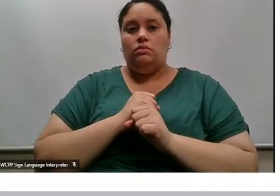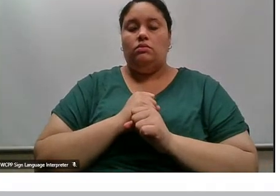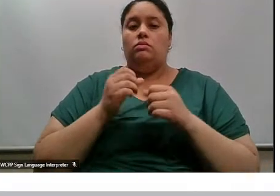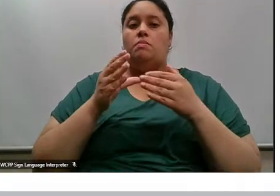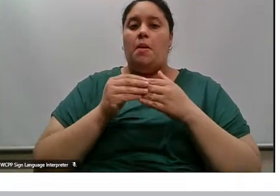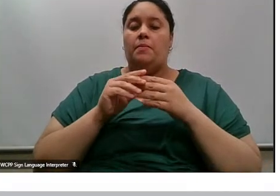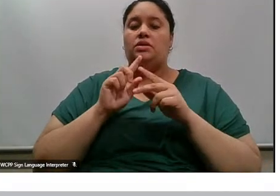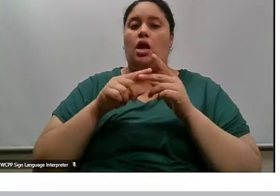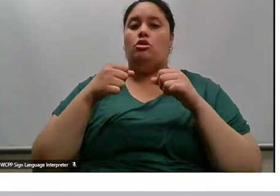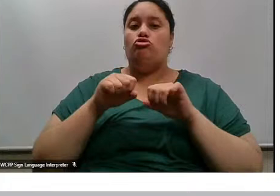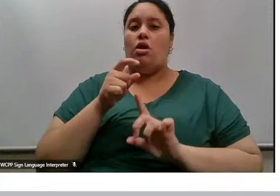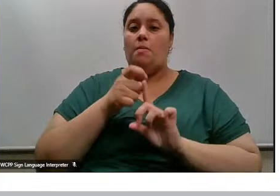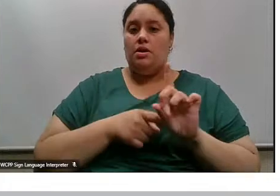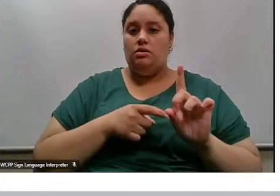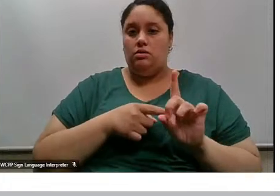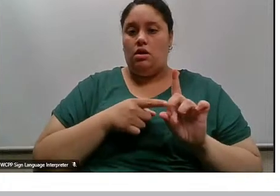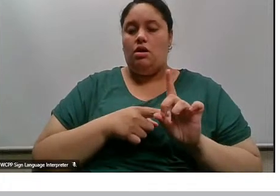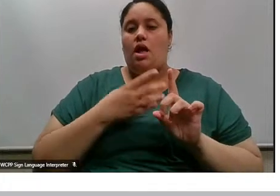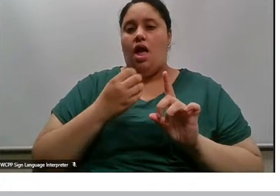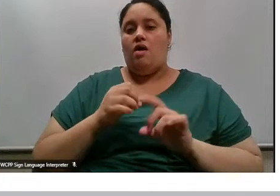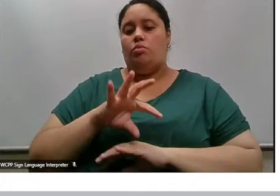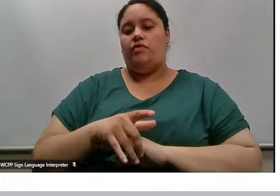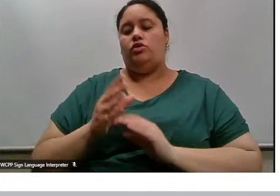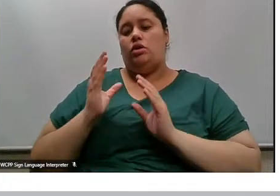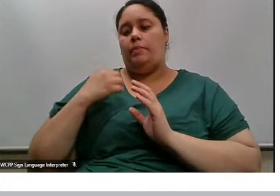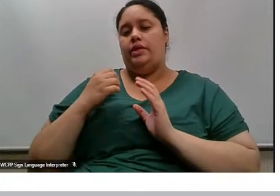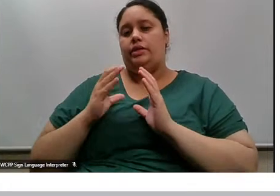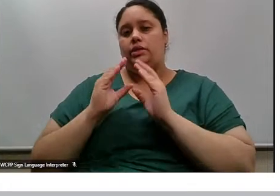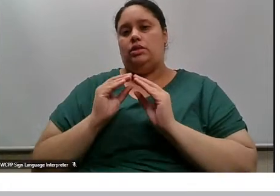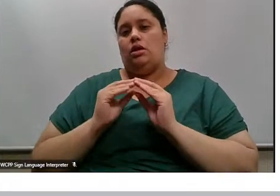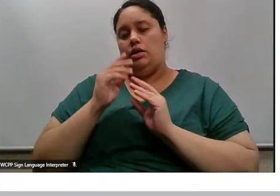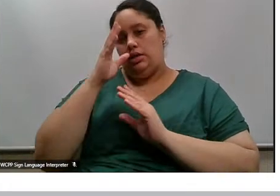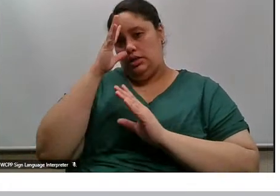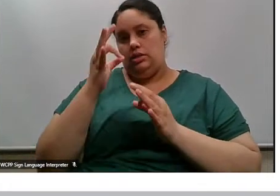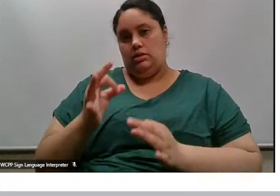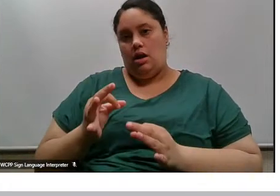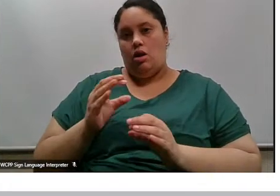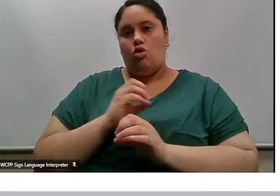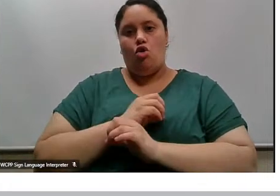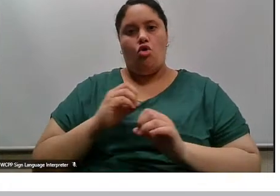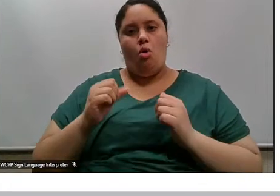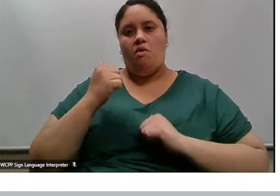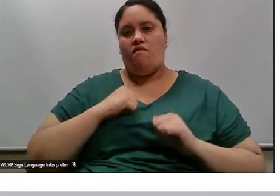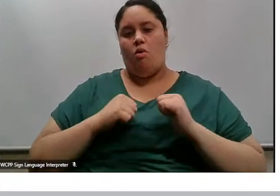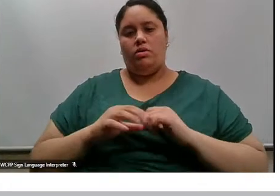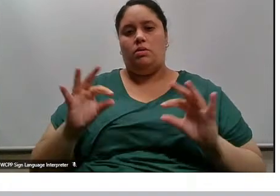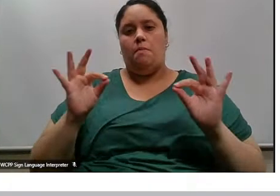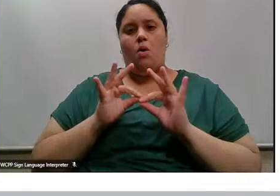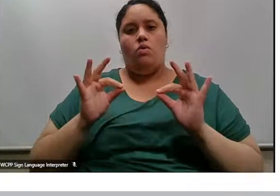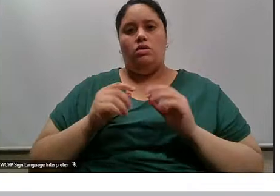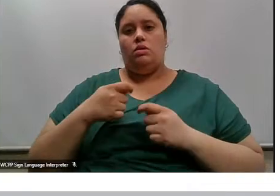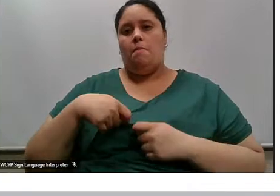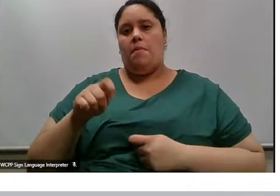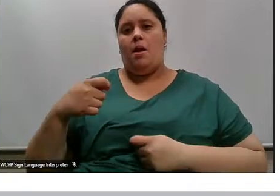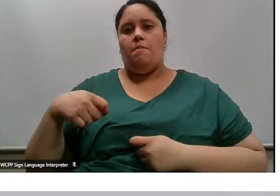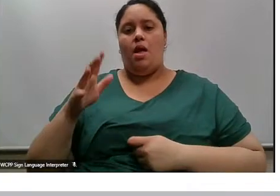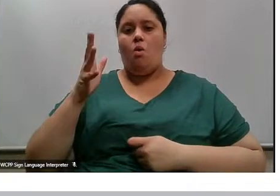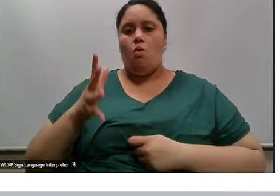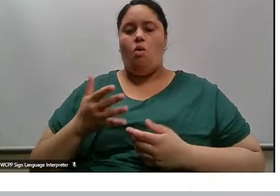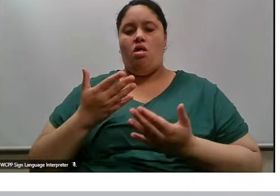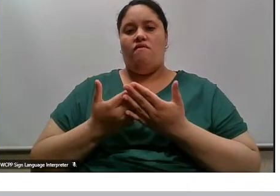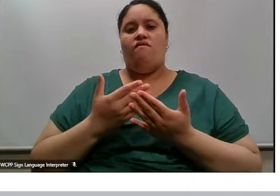Members and Chairperson, there was a provincial cabinet decision that no performance bonuses will be paid for the